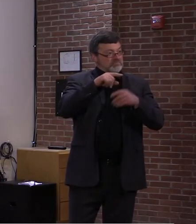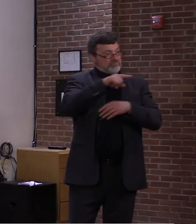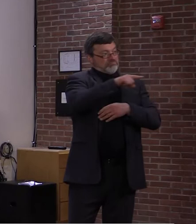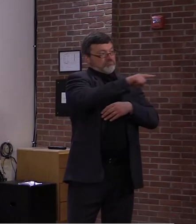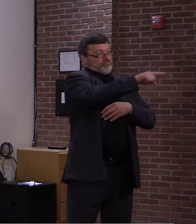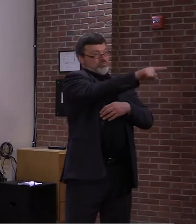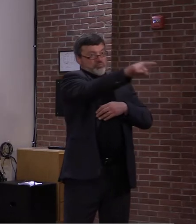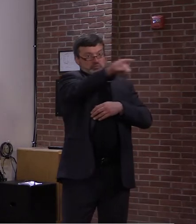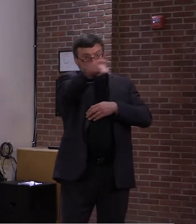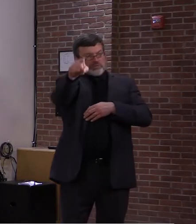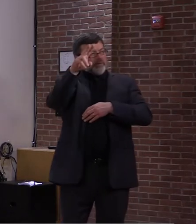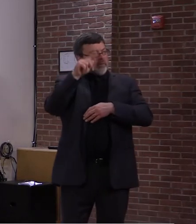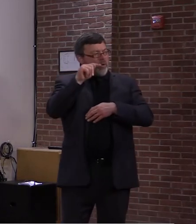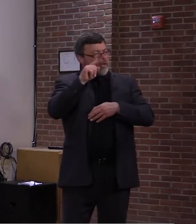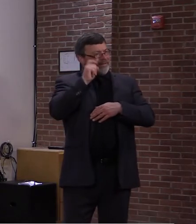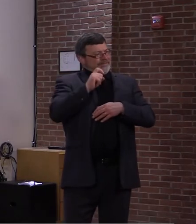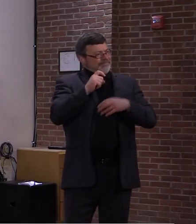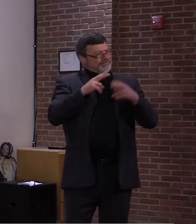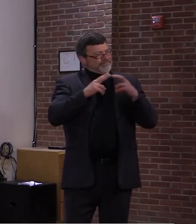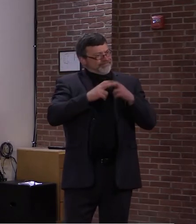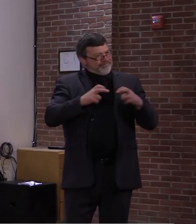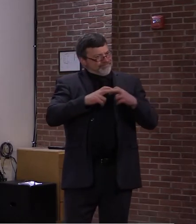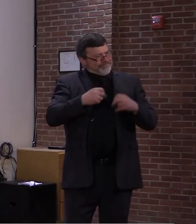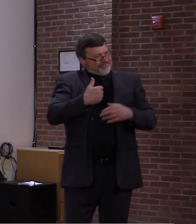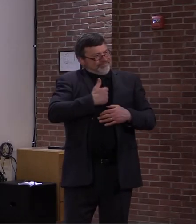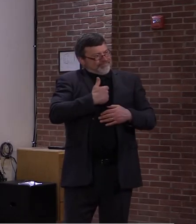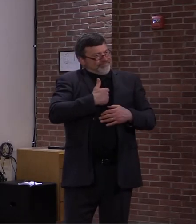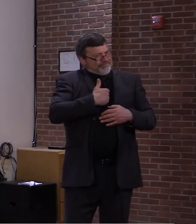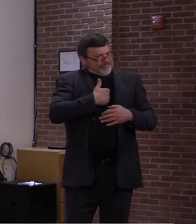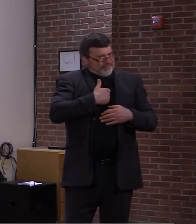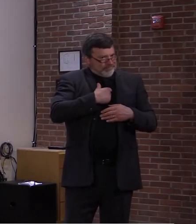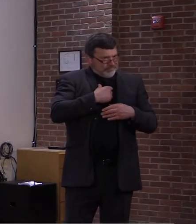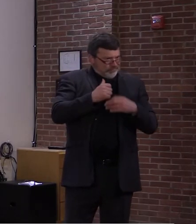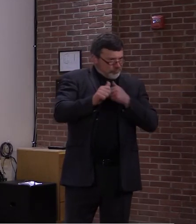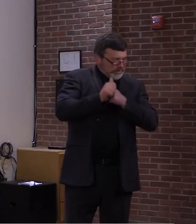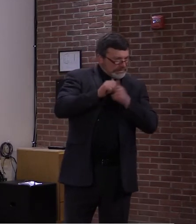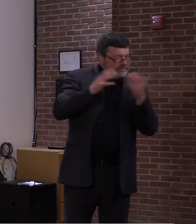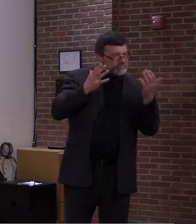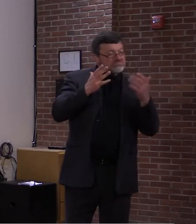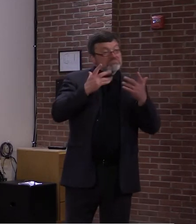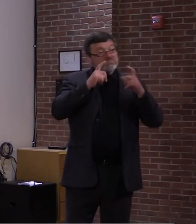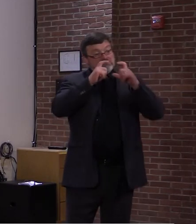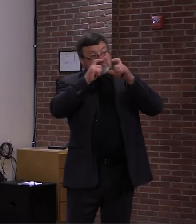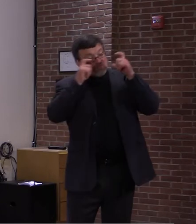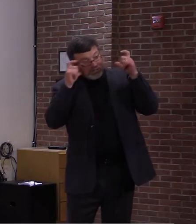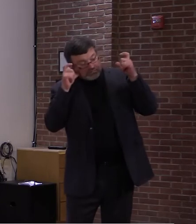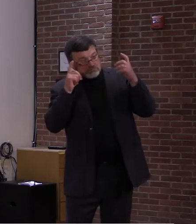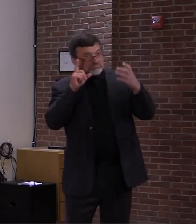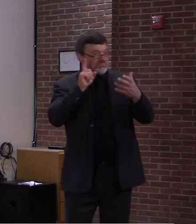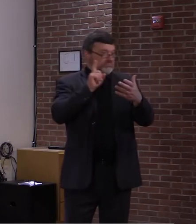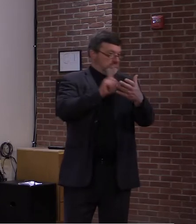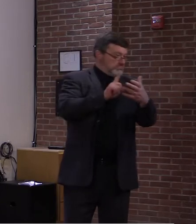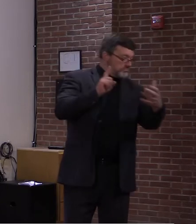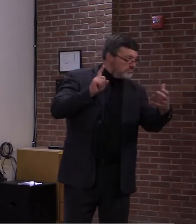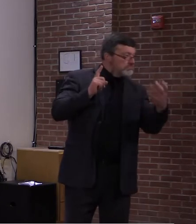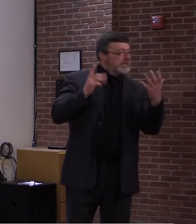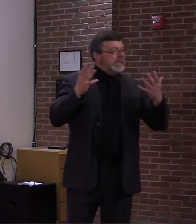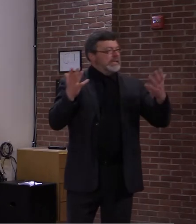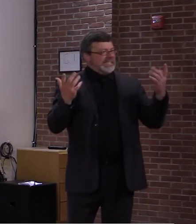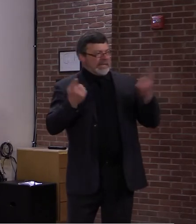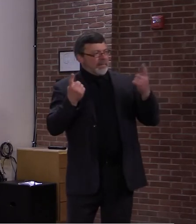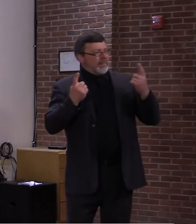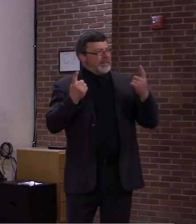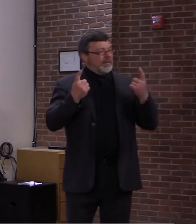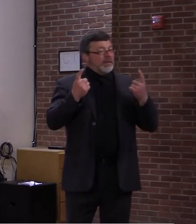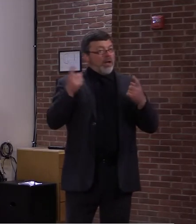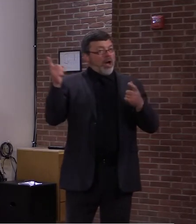consider taking prevention steps such as wearing a mask. Would you say that you are recommending that Vermonters wear a